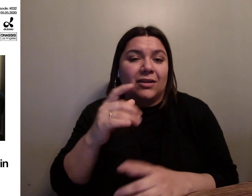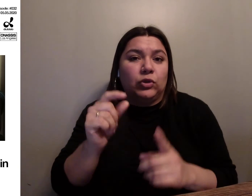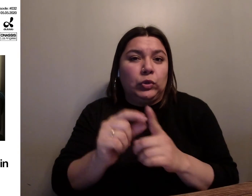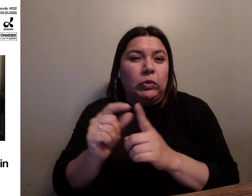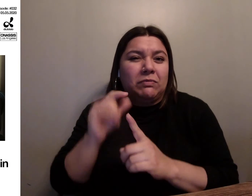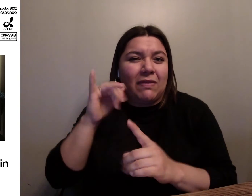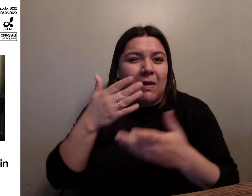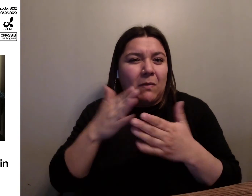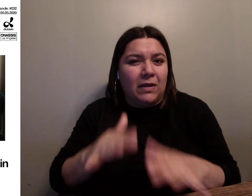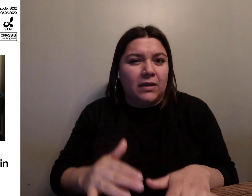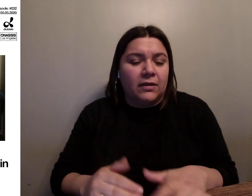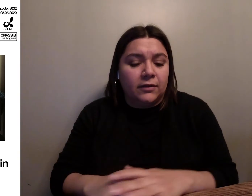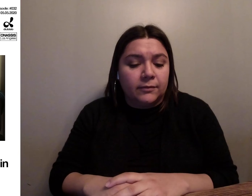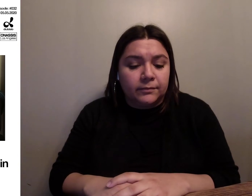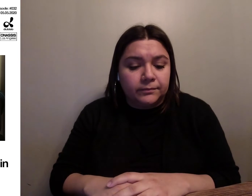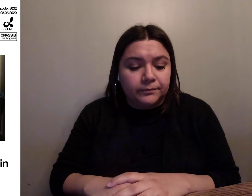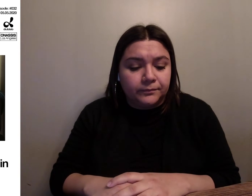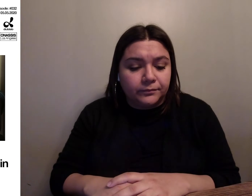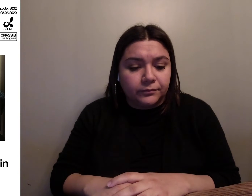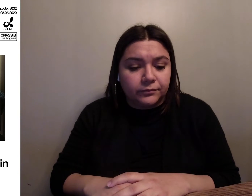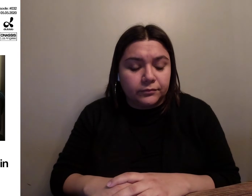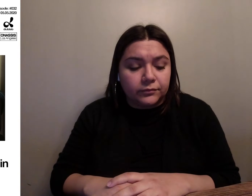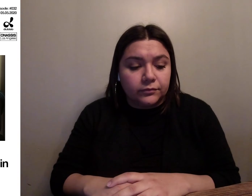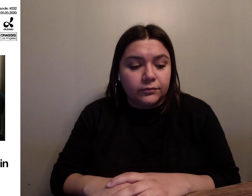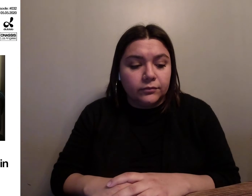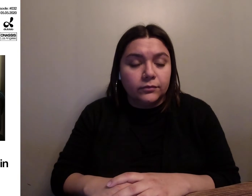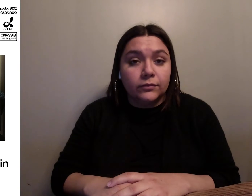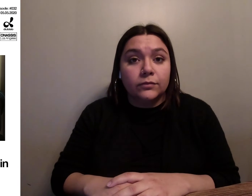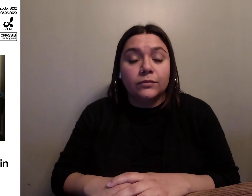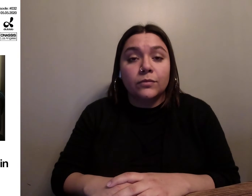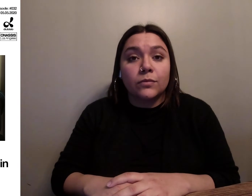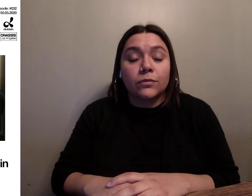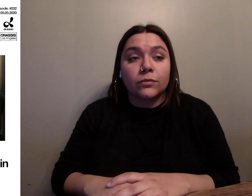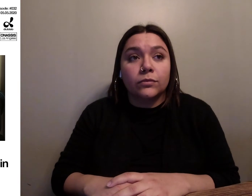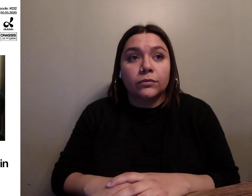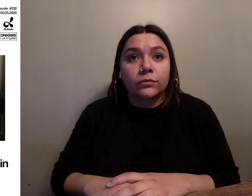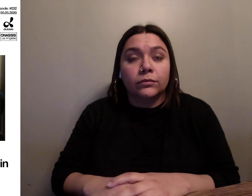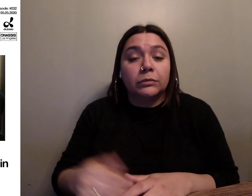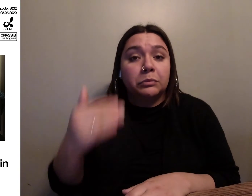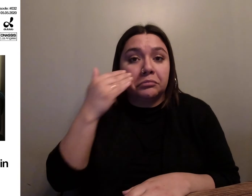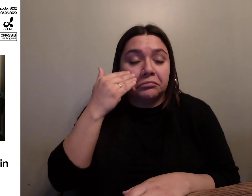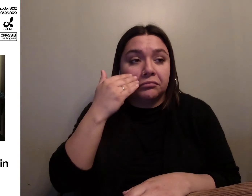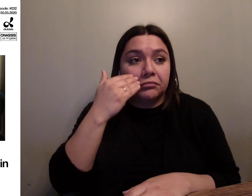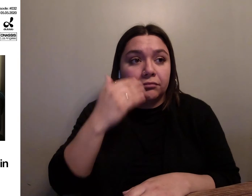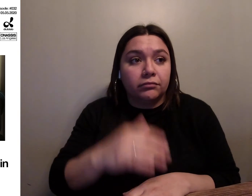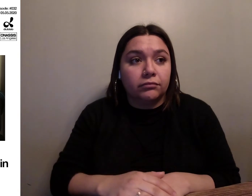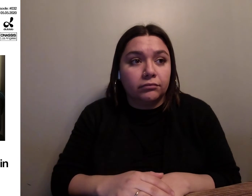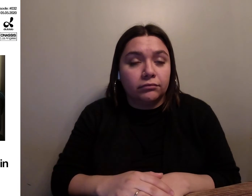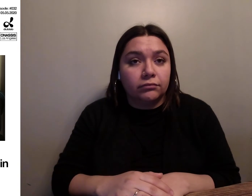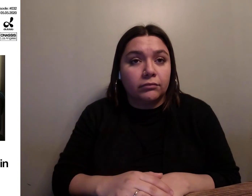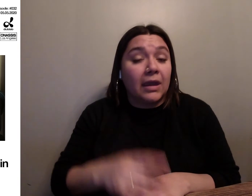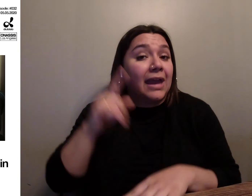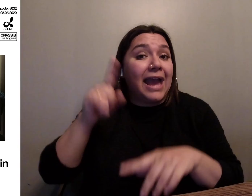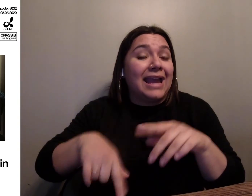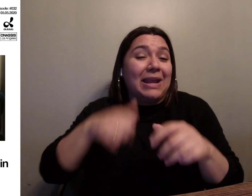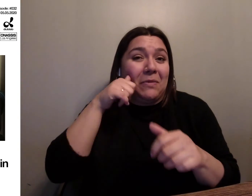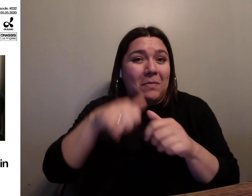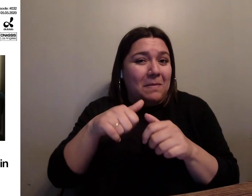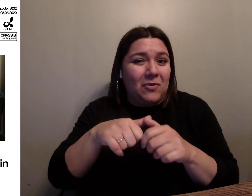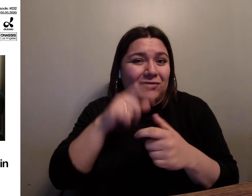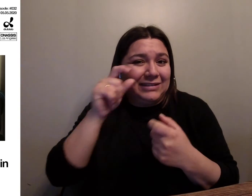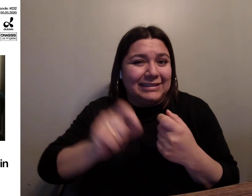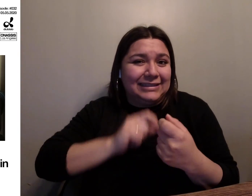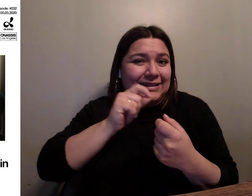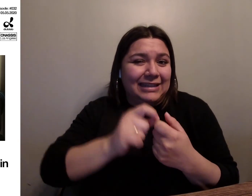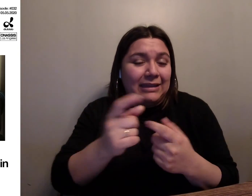I can't recall exactly the moment that we had that discussion or that caused me to write that, but that's really kind of the sensibility